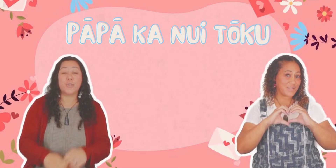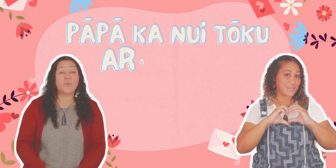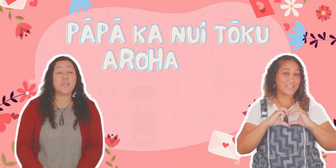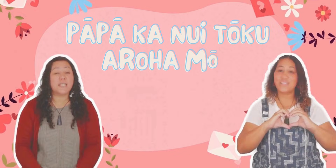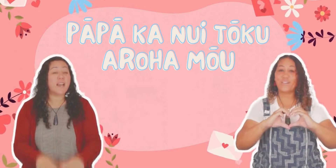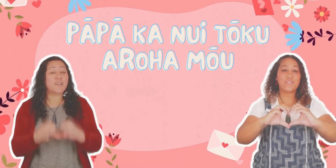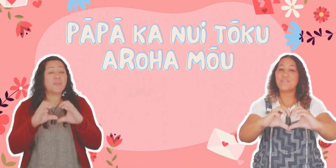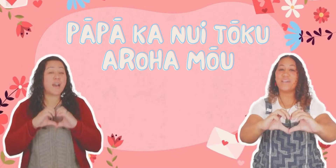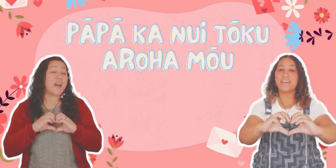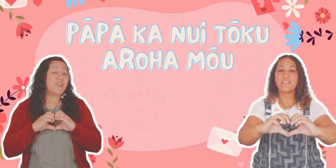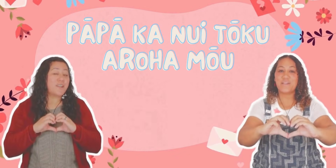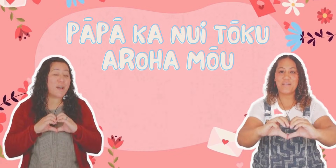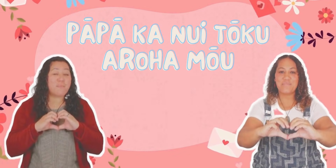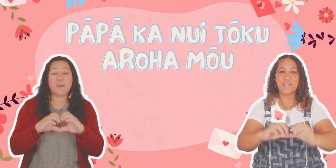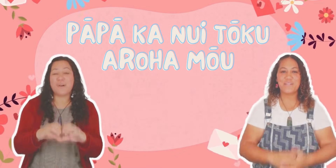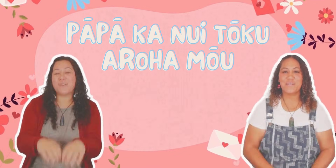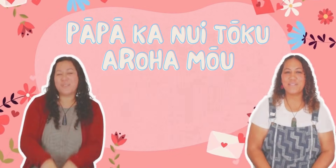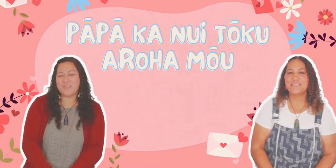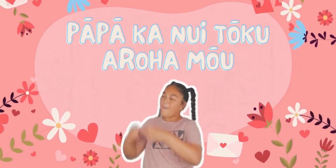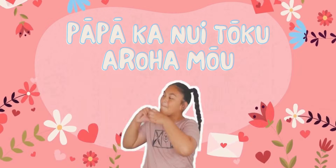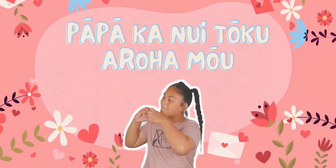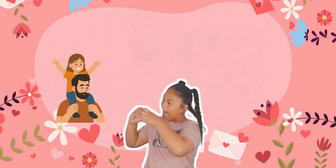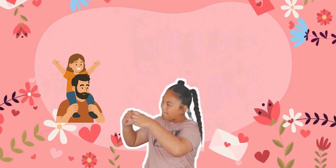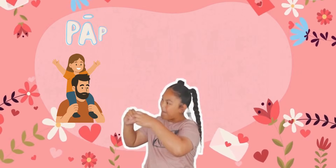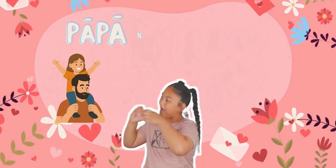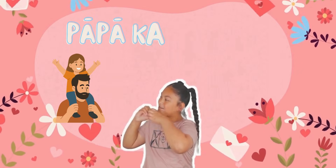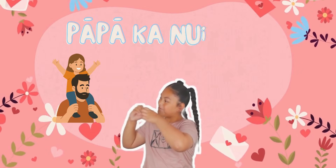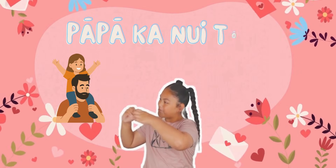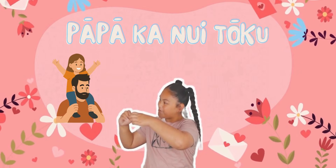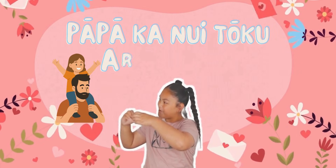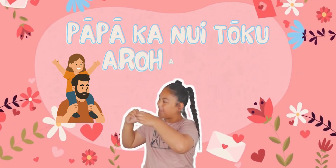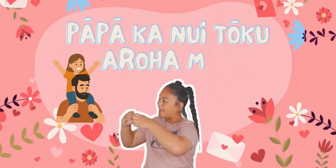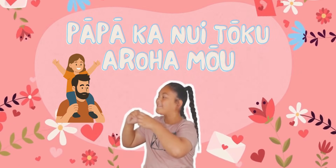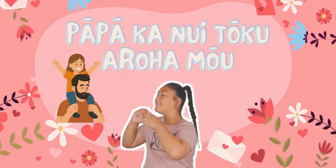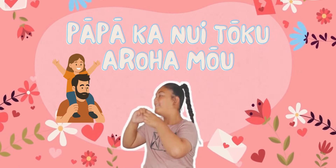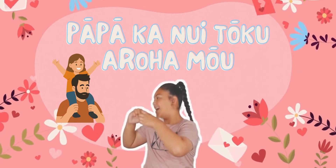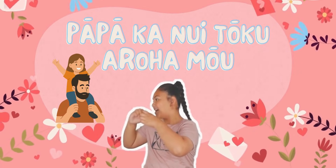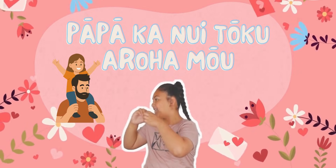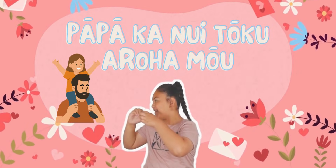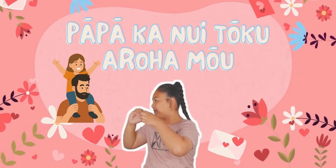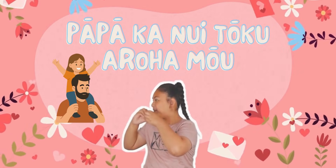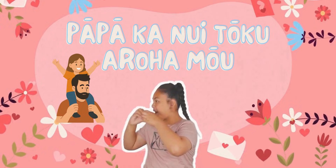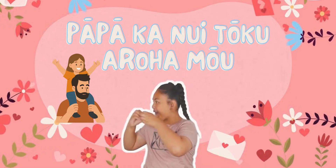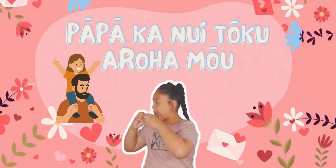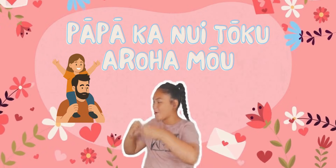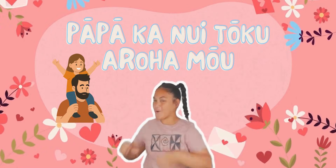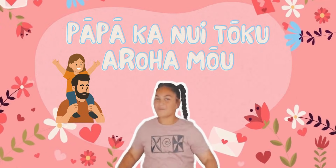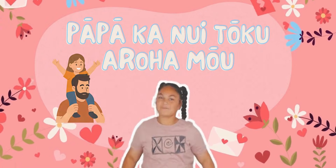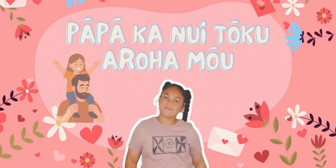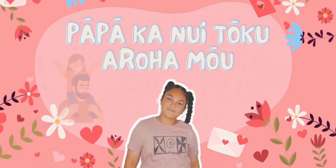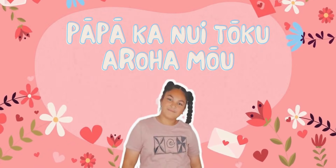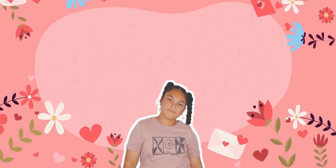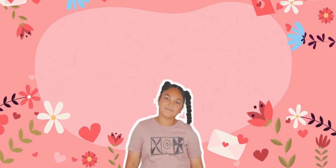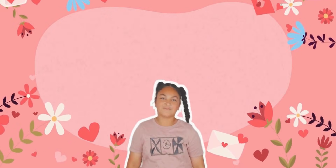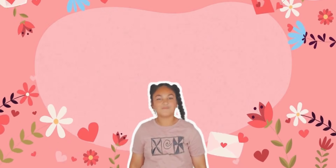ka nui toku aroha mo. Papa ka nui toku aroha mo.